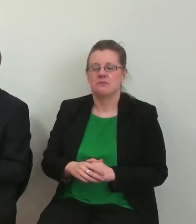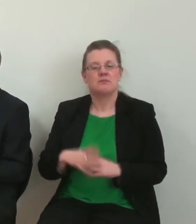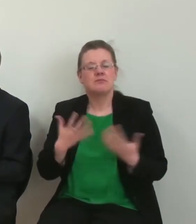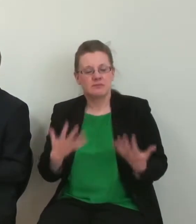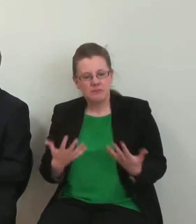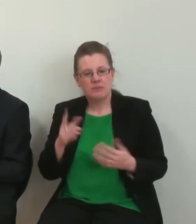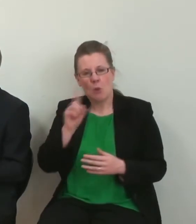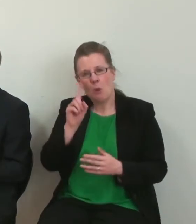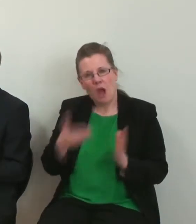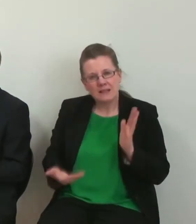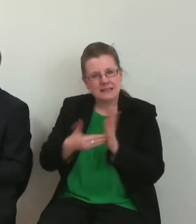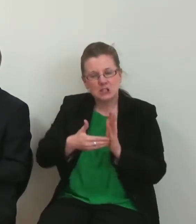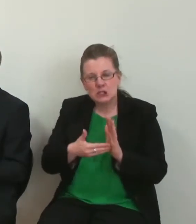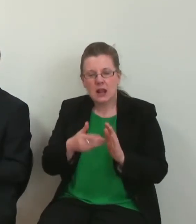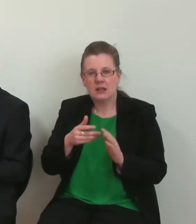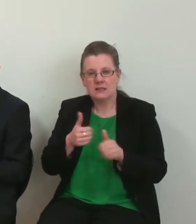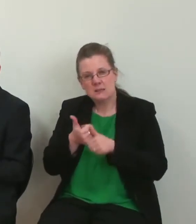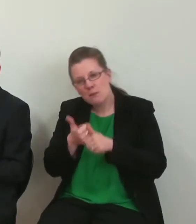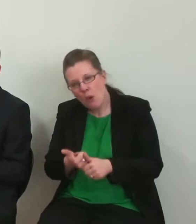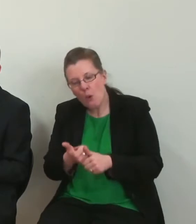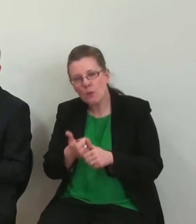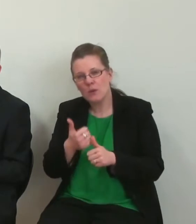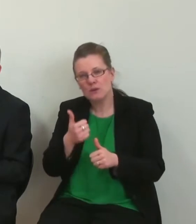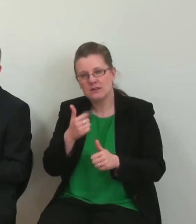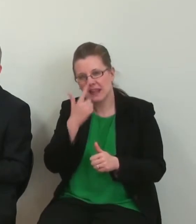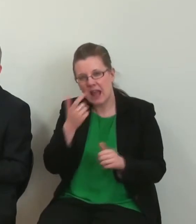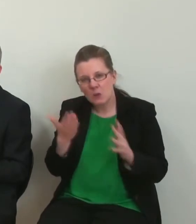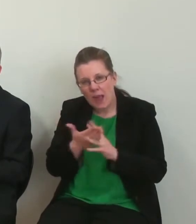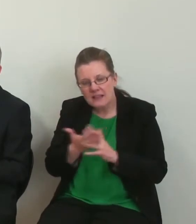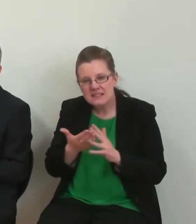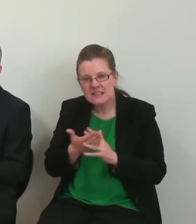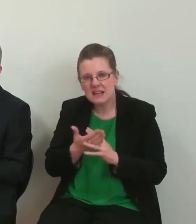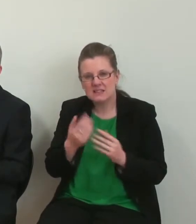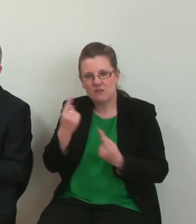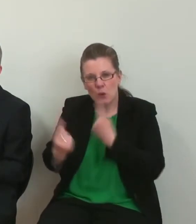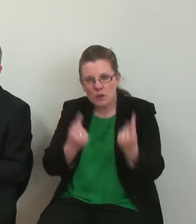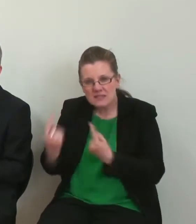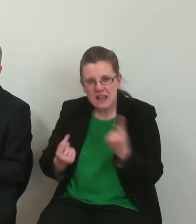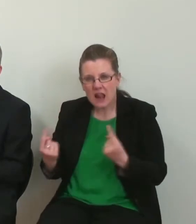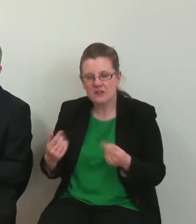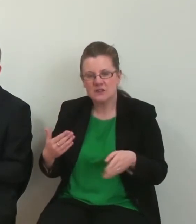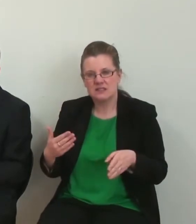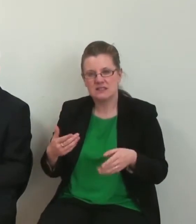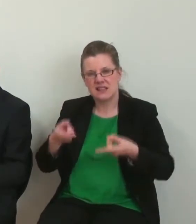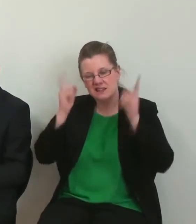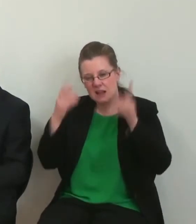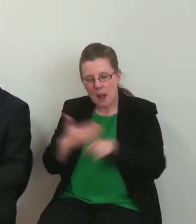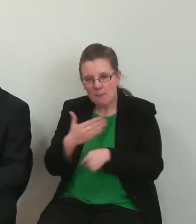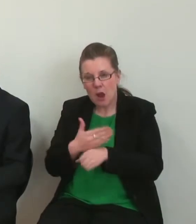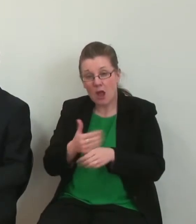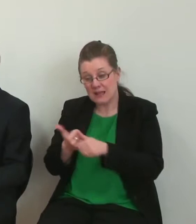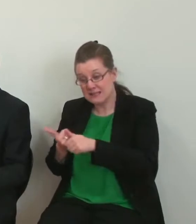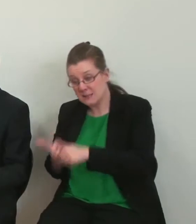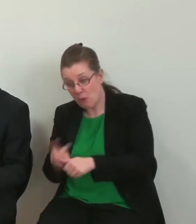What additional support might you be able to access for yourselves as an employer and support them